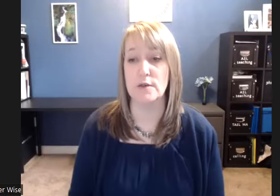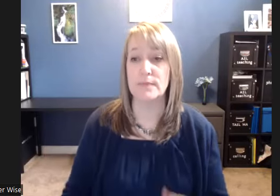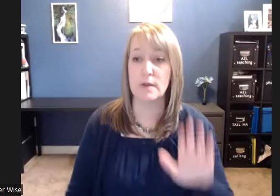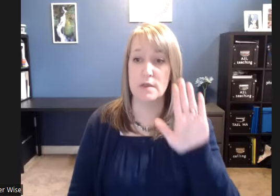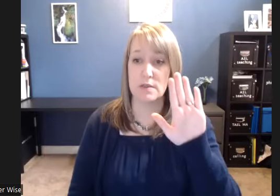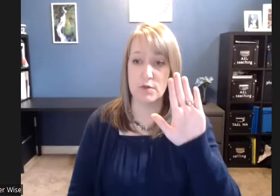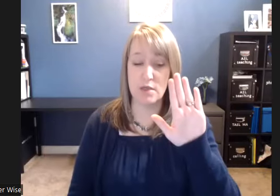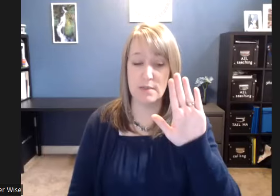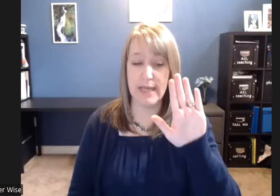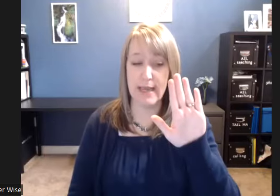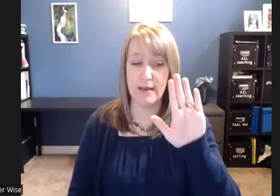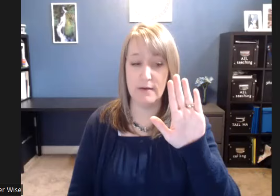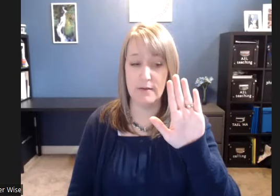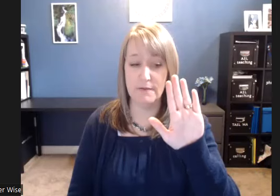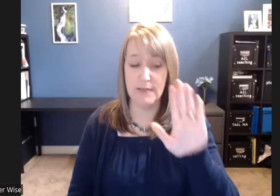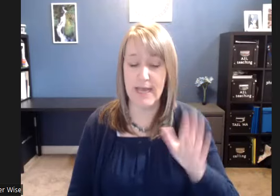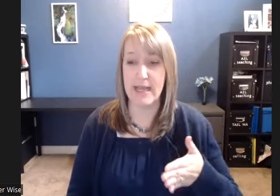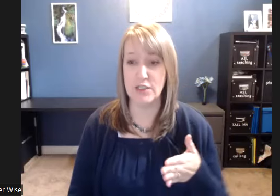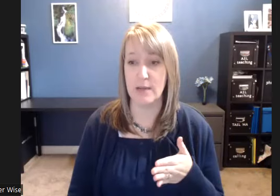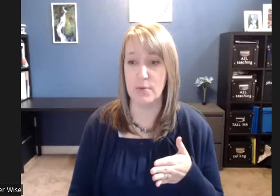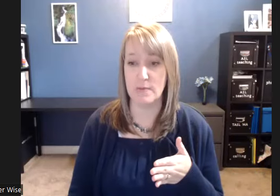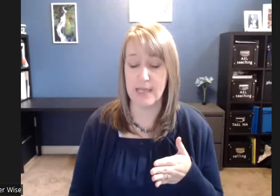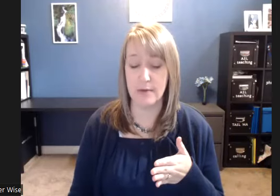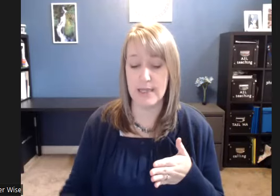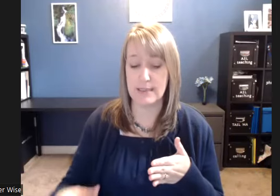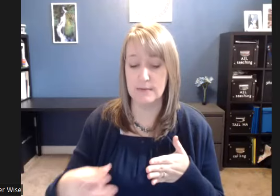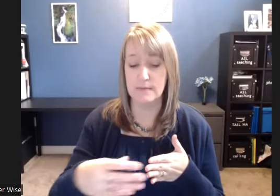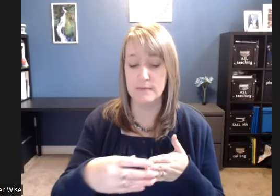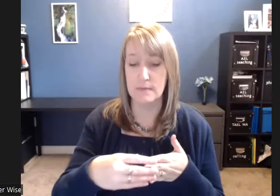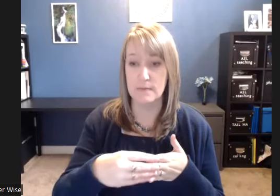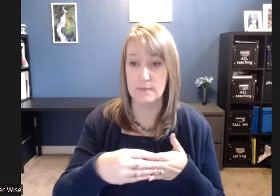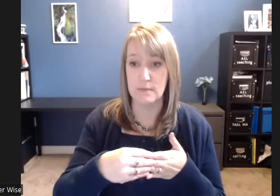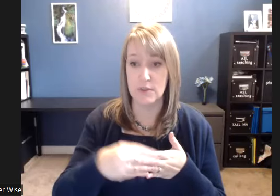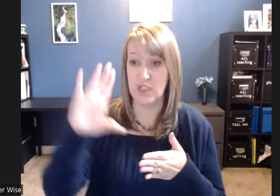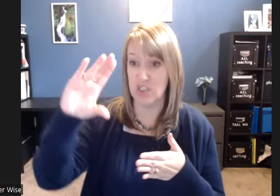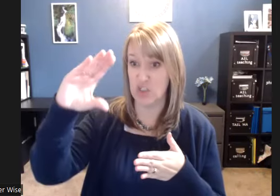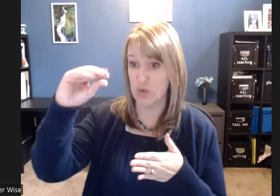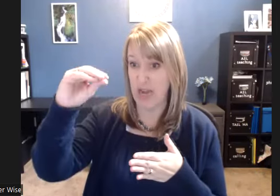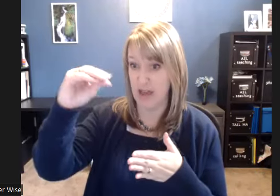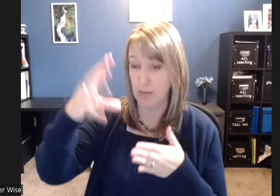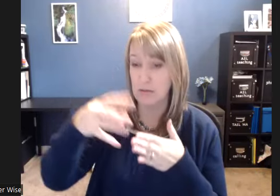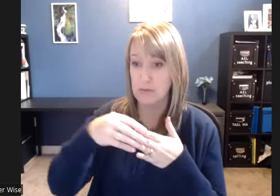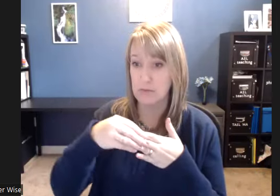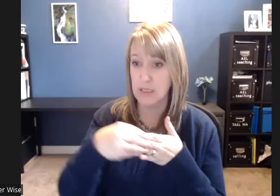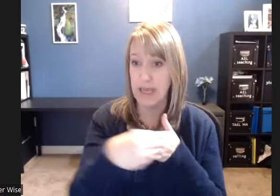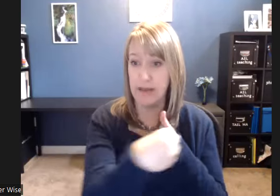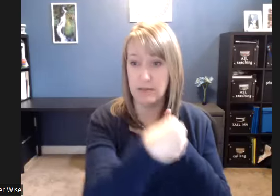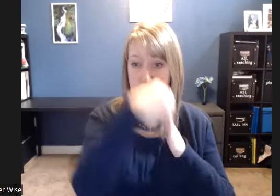Flexible. So non-dominant hand, flat hand shape, palm sideways. You're going to just grab the ends of